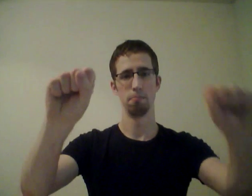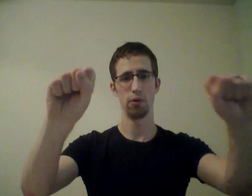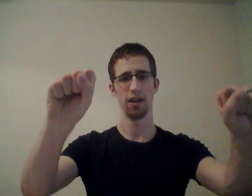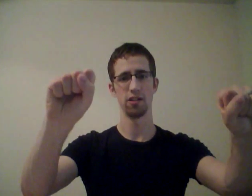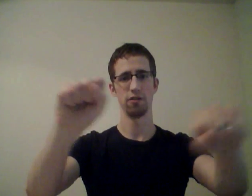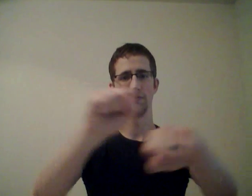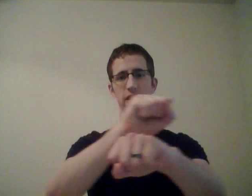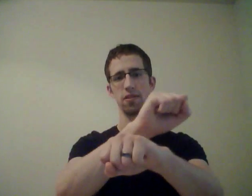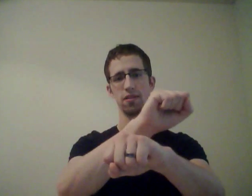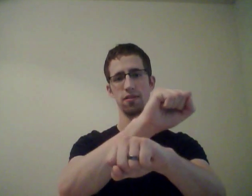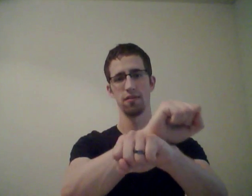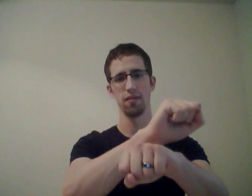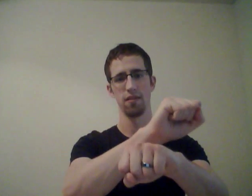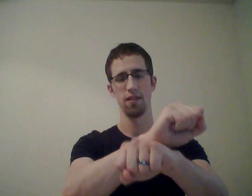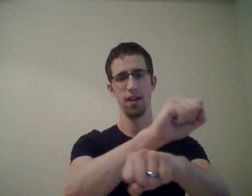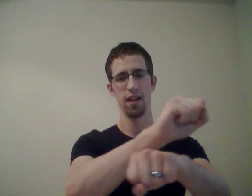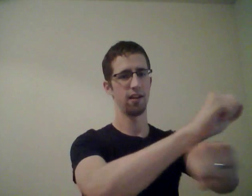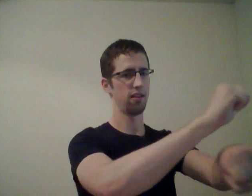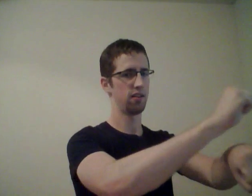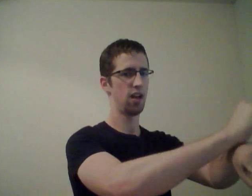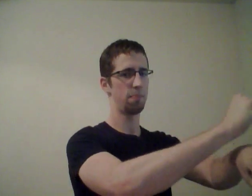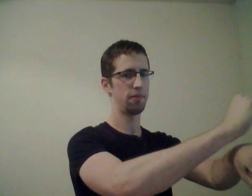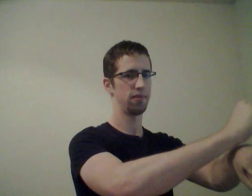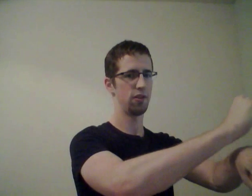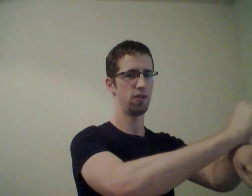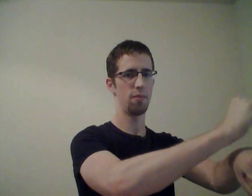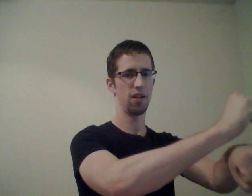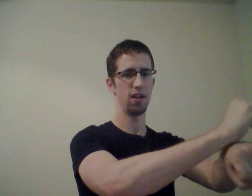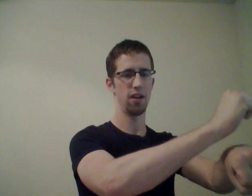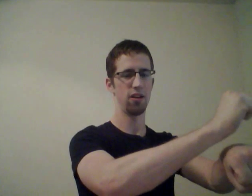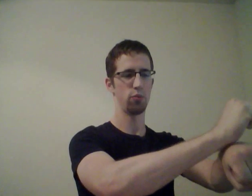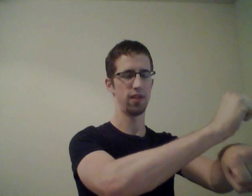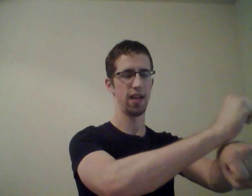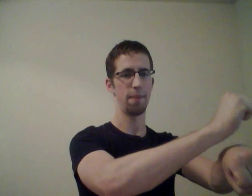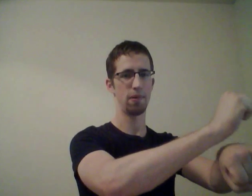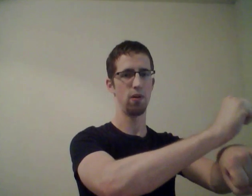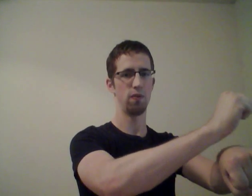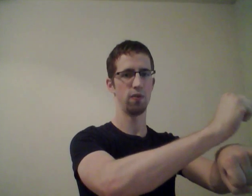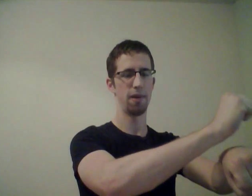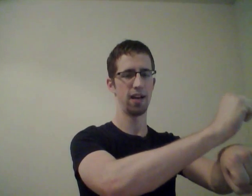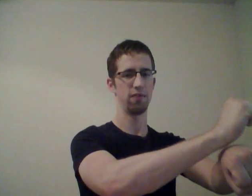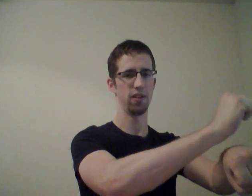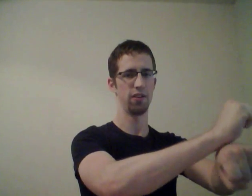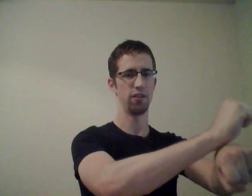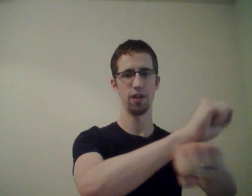Both hands are in fists, and the top, your dominant hand, will tap over the back of the other